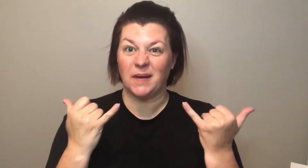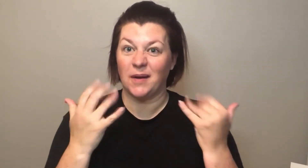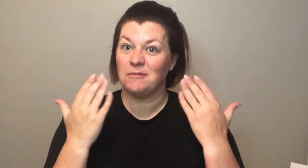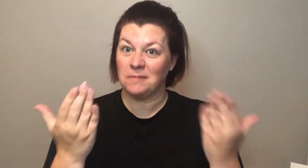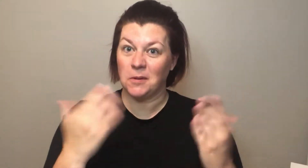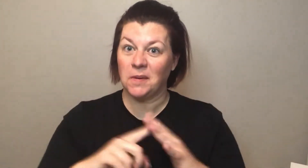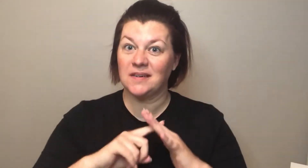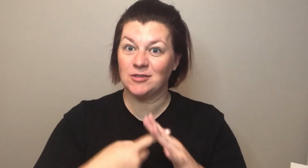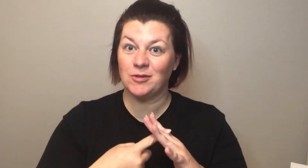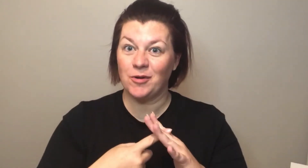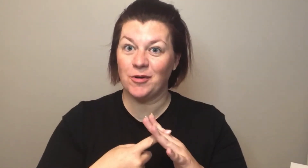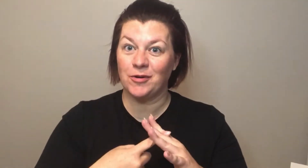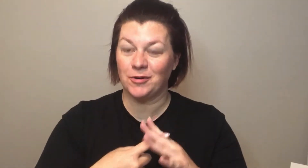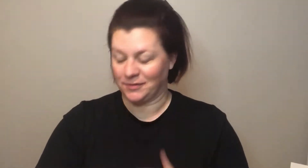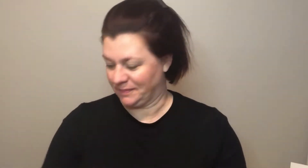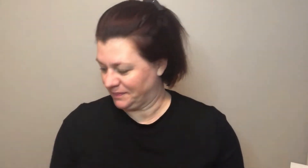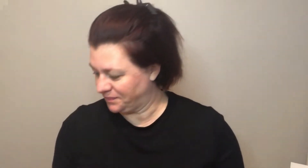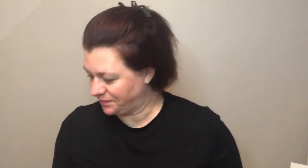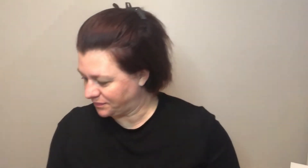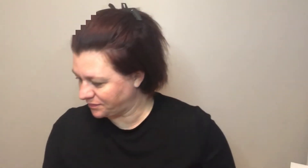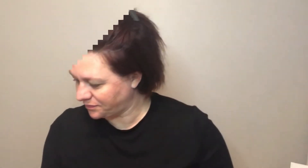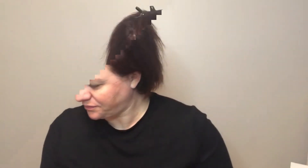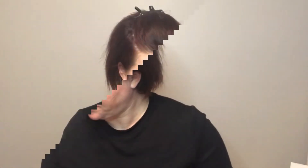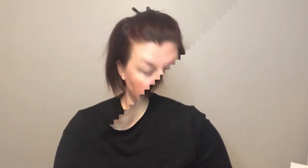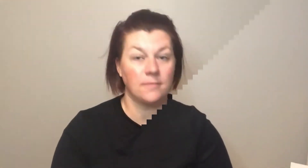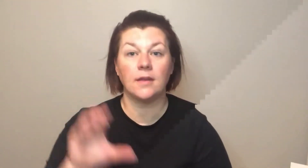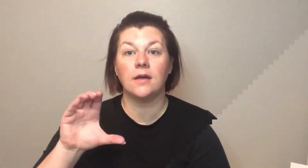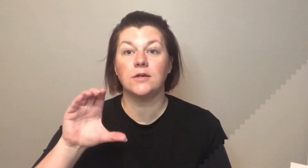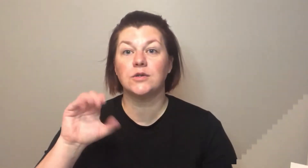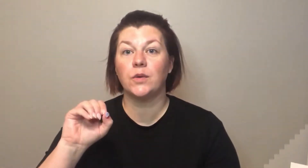upcoming video. So now I'm going to go ahead and get started.